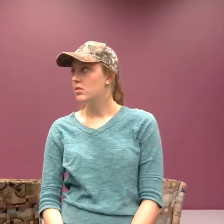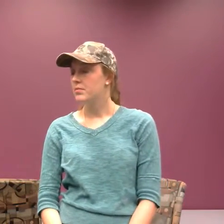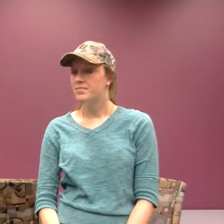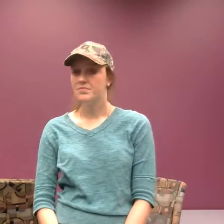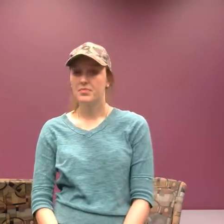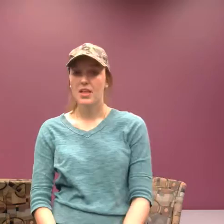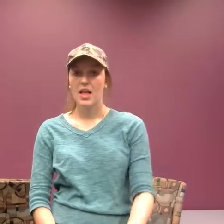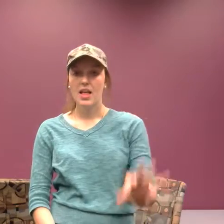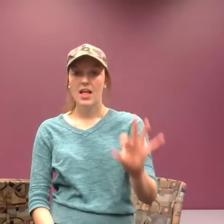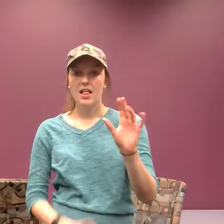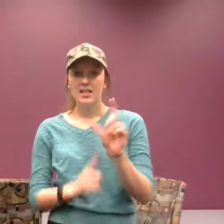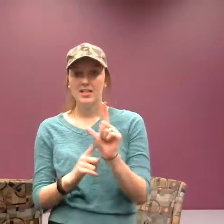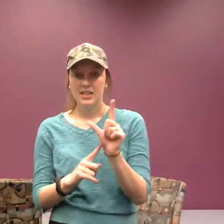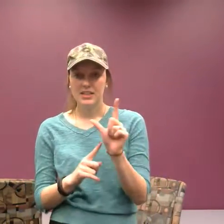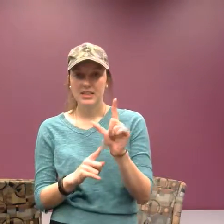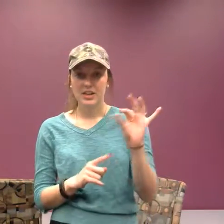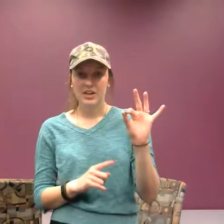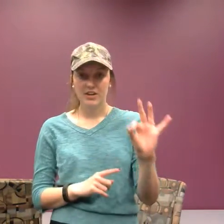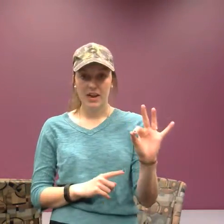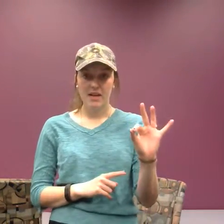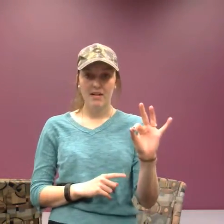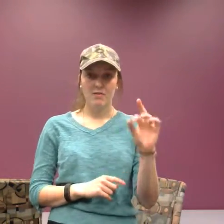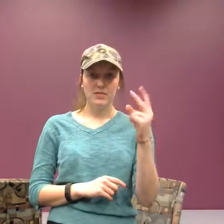second side, the length of it.